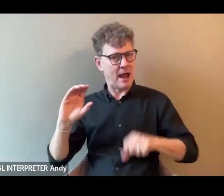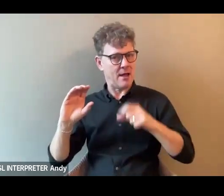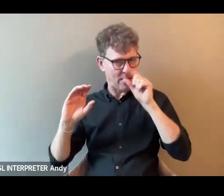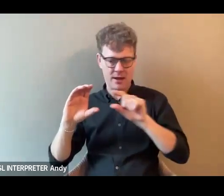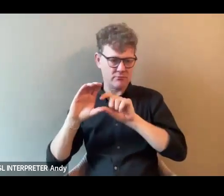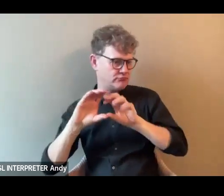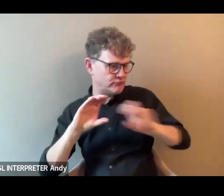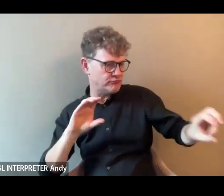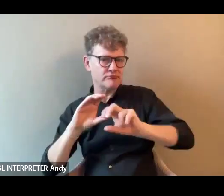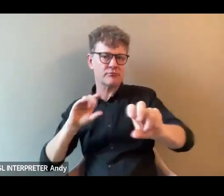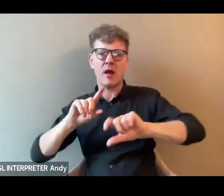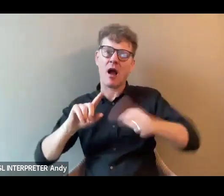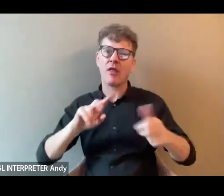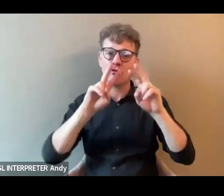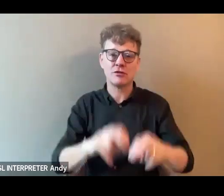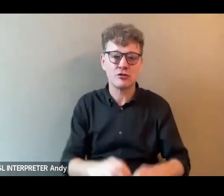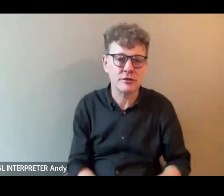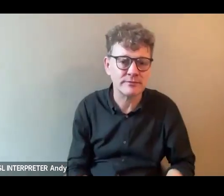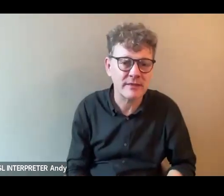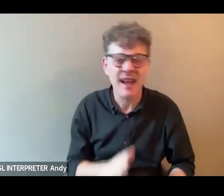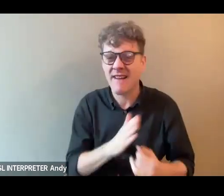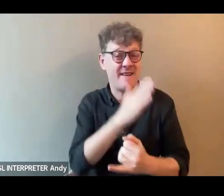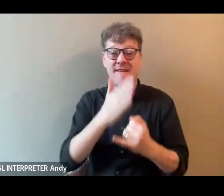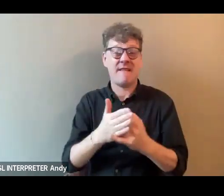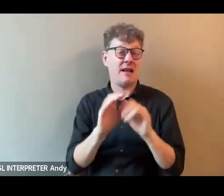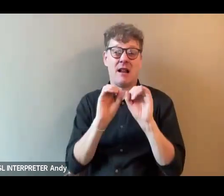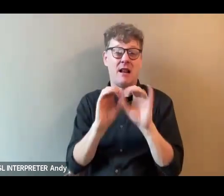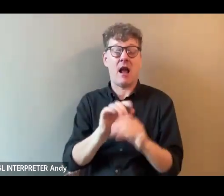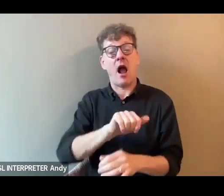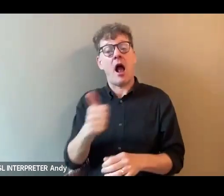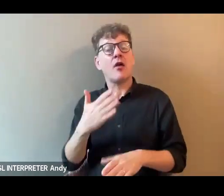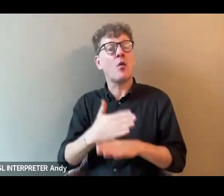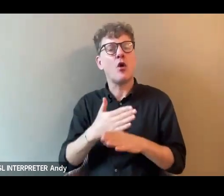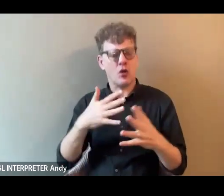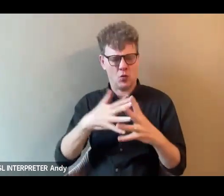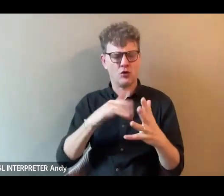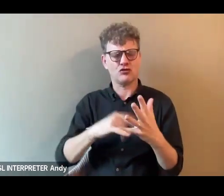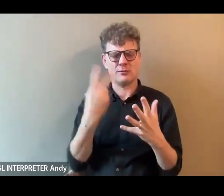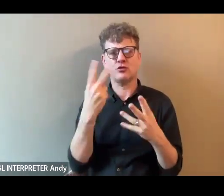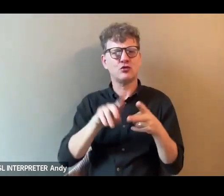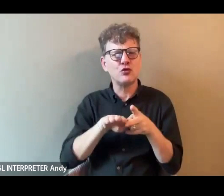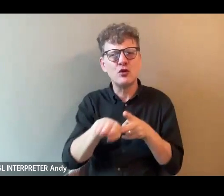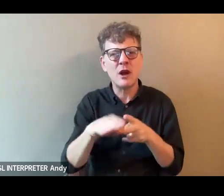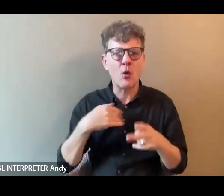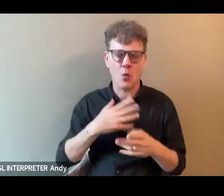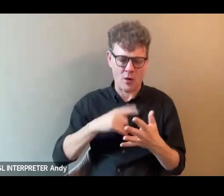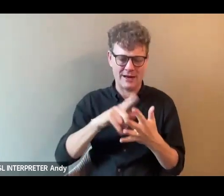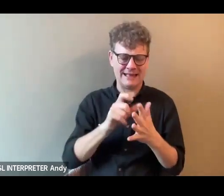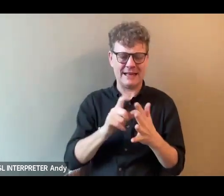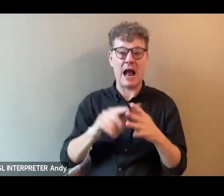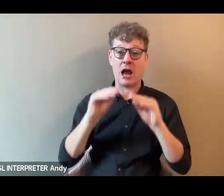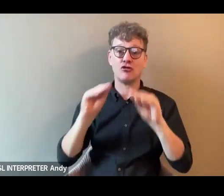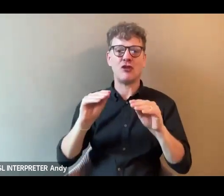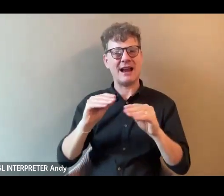developed guidance in that space. And finally, just to pick up the other piece of work that we've been doing, to try and make EDI training more impactful in